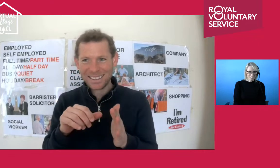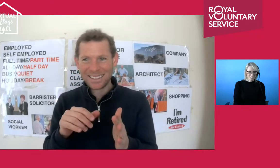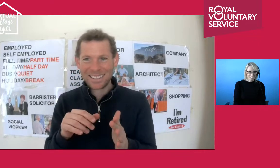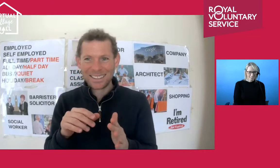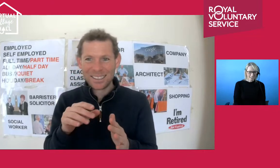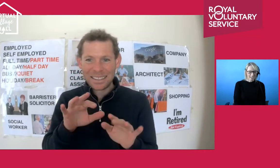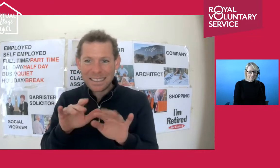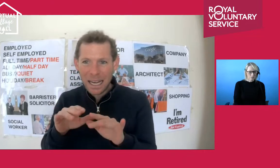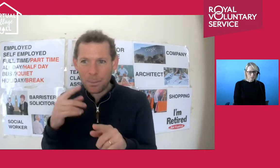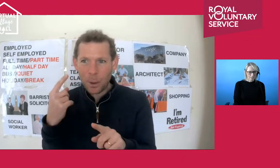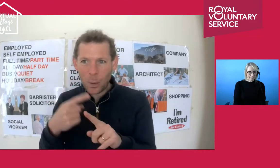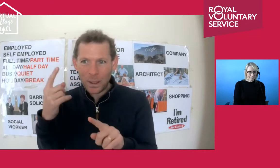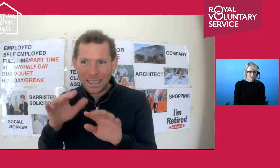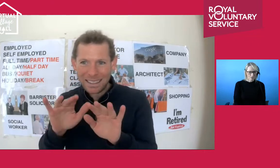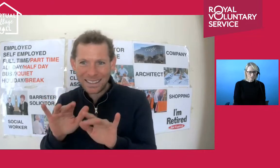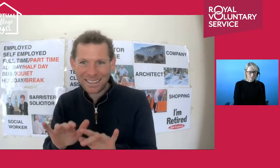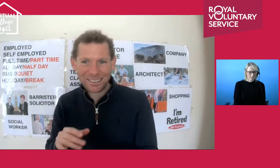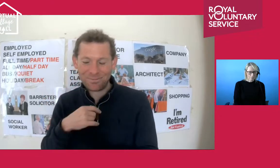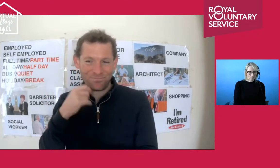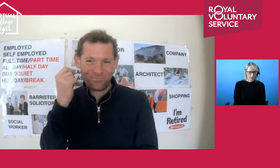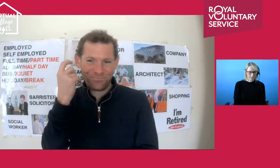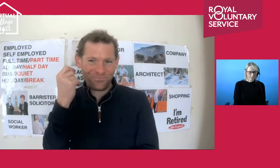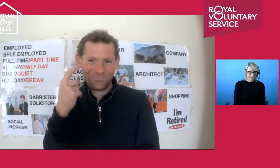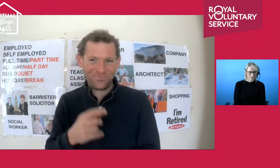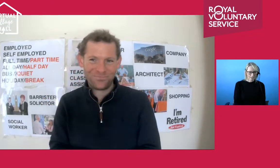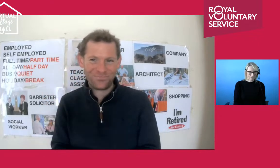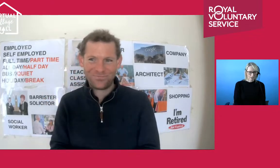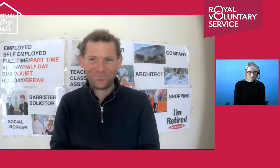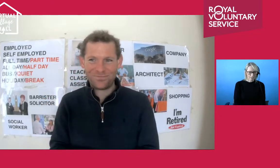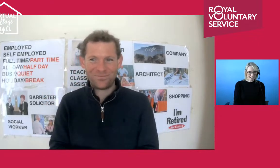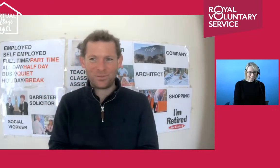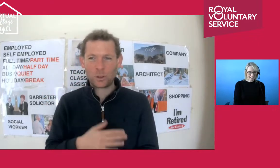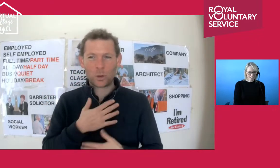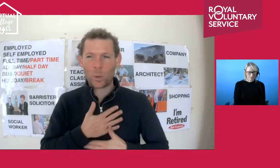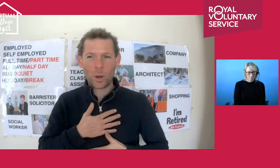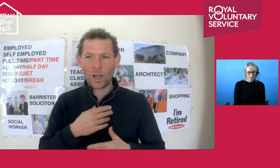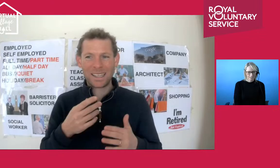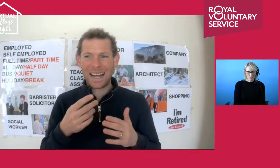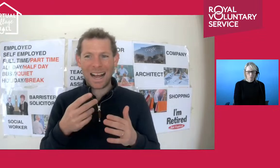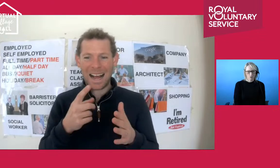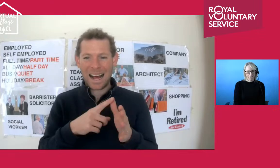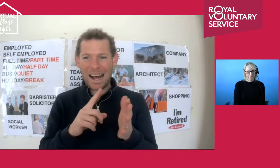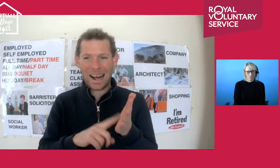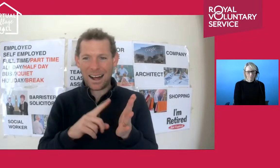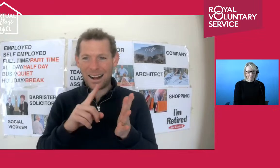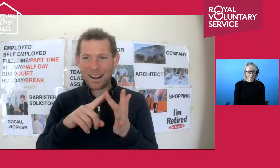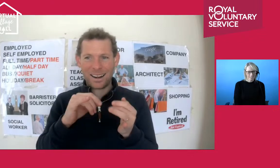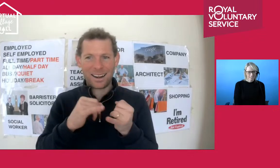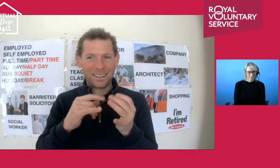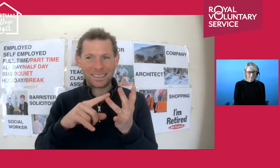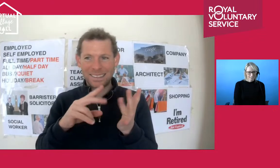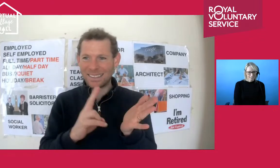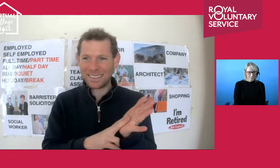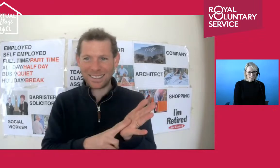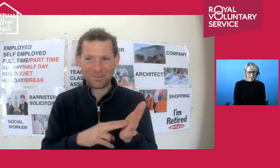amazed. Yeah, I know it is hard to type quickly and then get ready for the next sign coming. Don't worry,